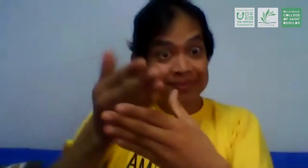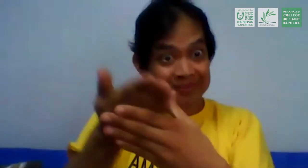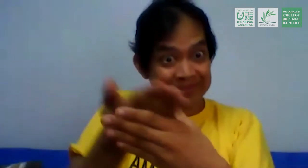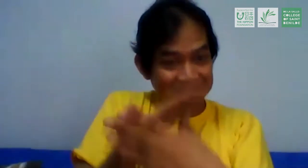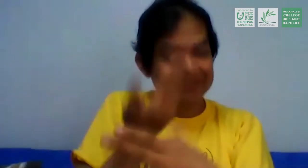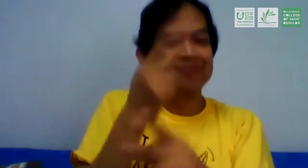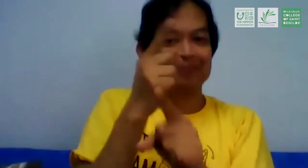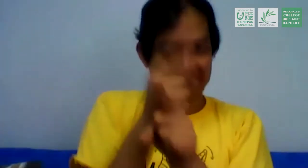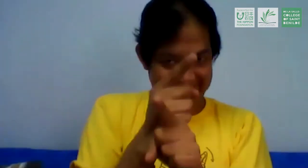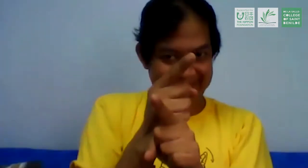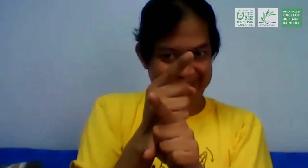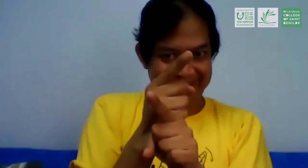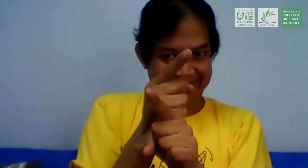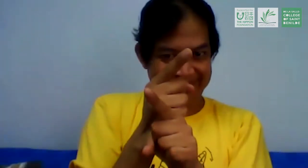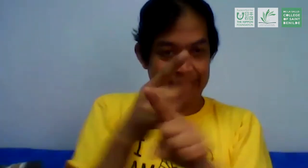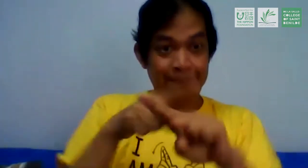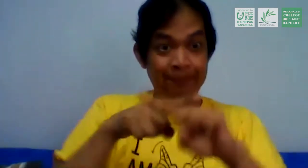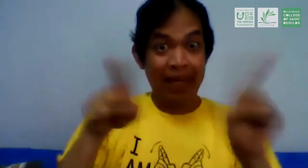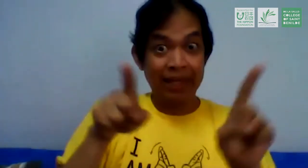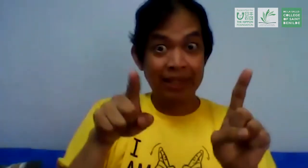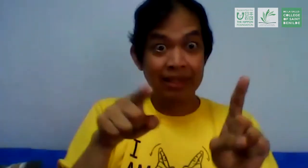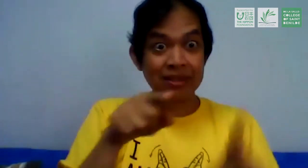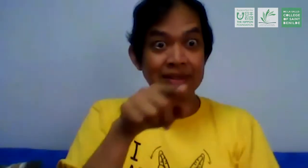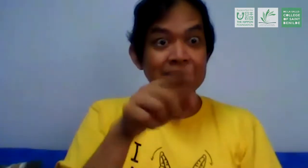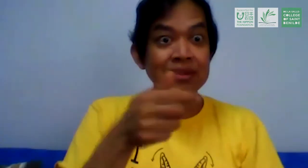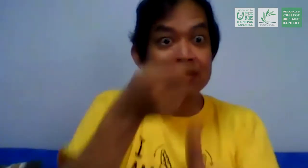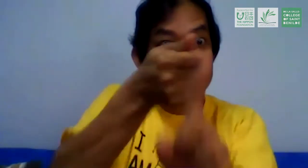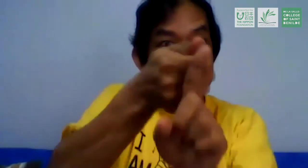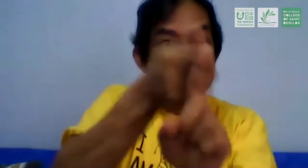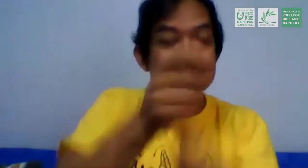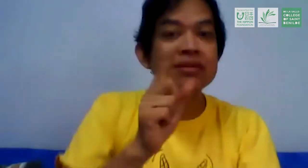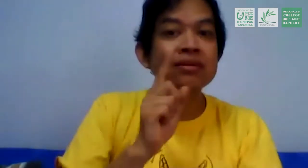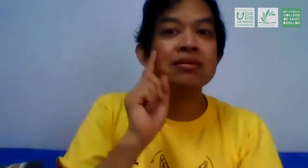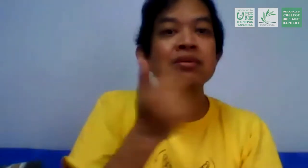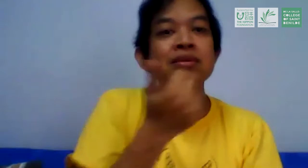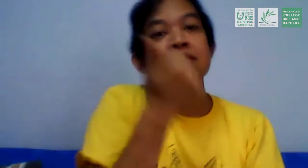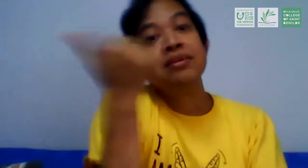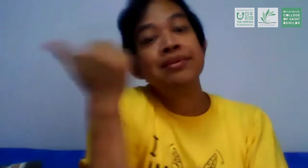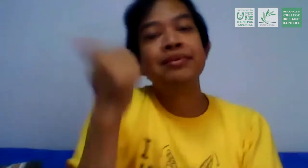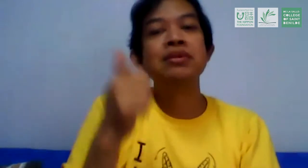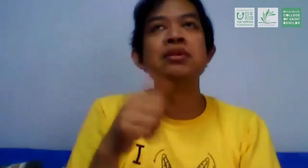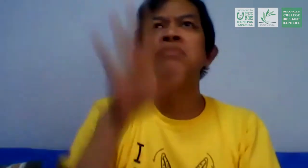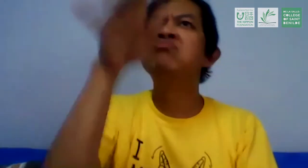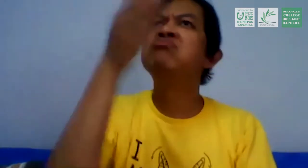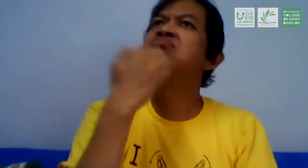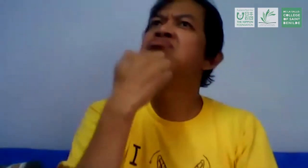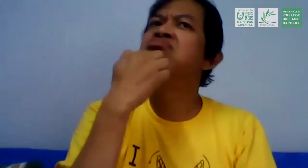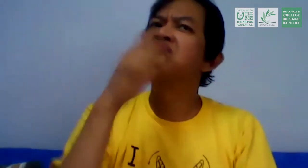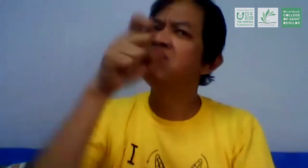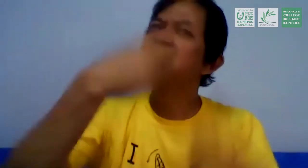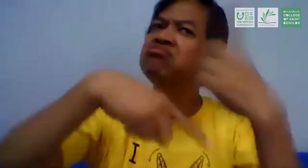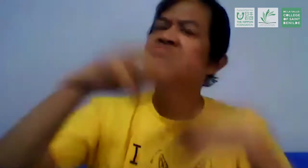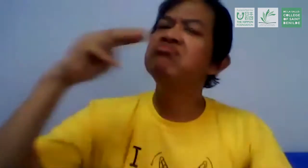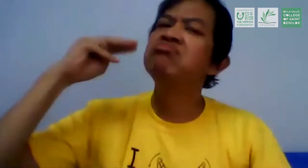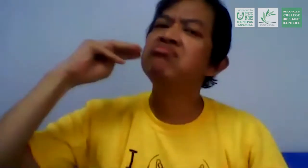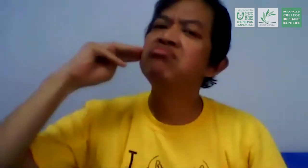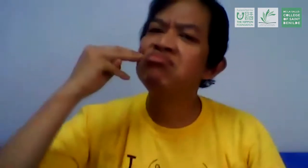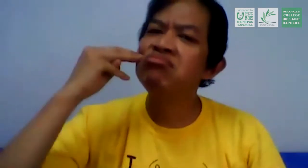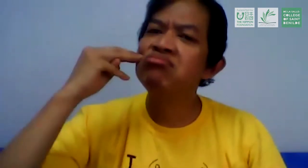something that I'm curious about, to see the signs that they use in their distinct communities.